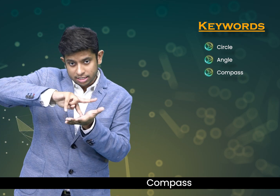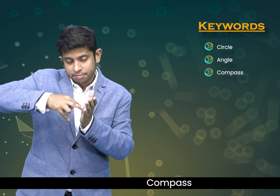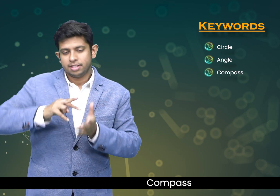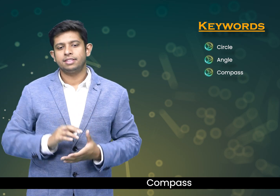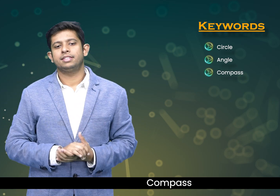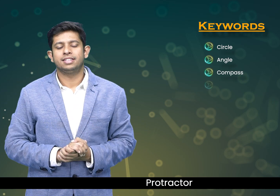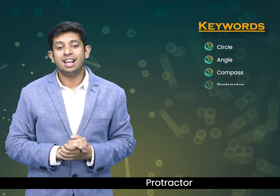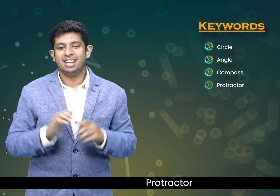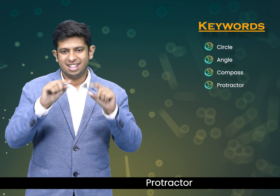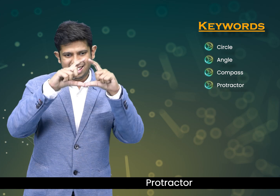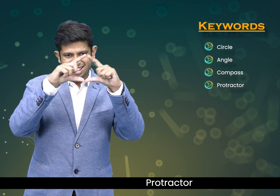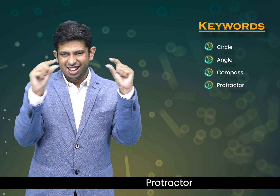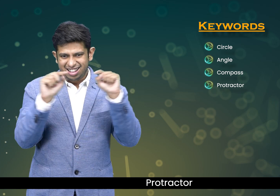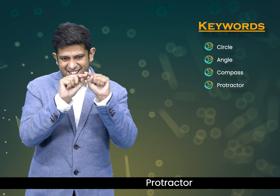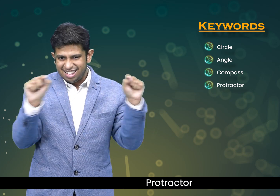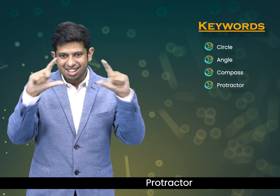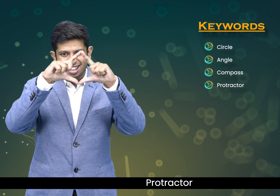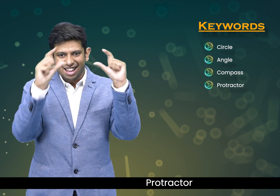compass, protractor,